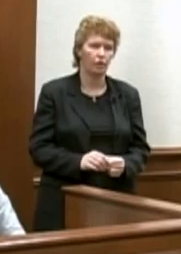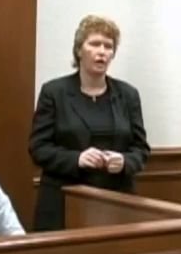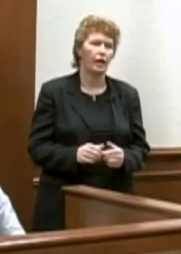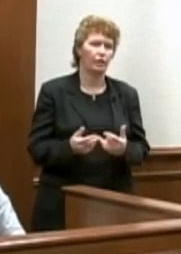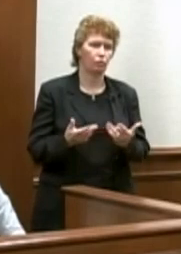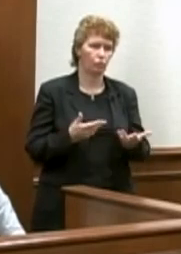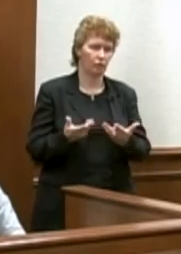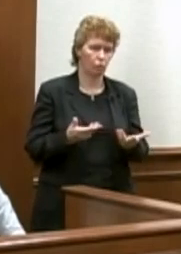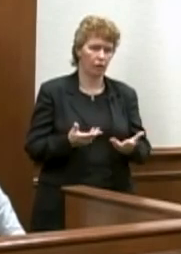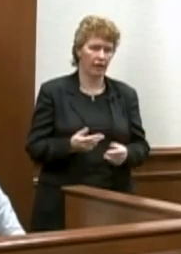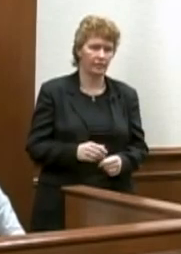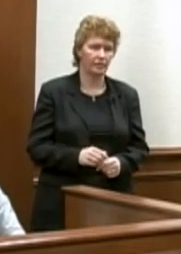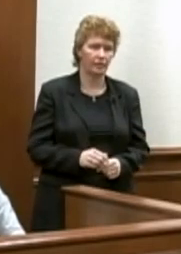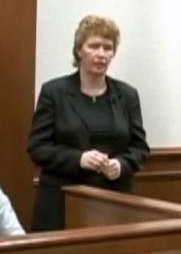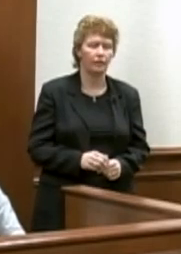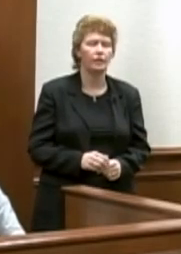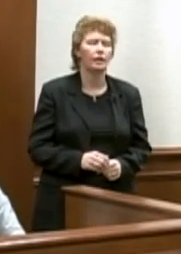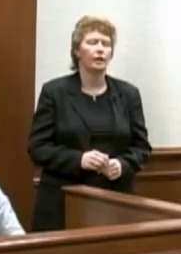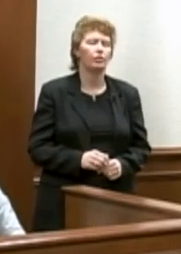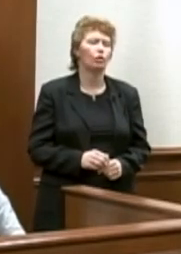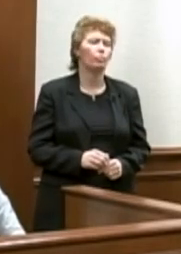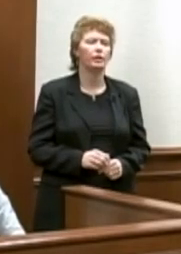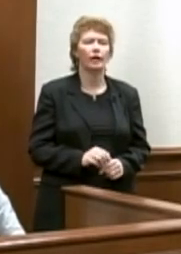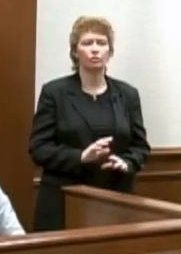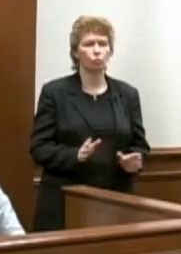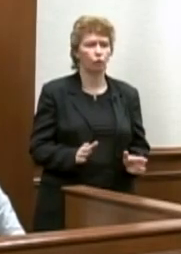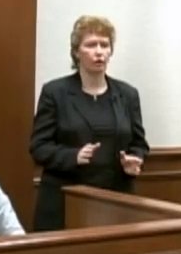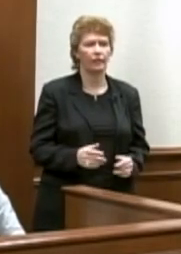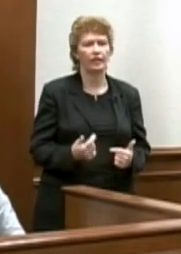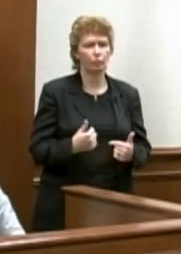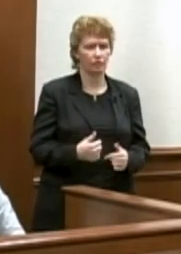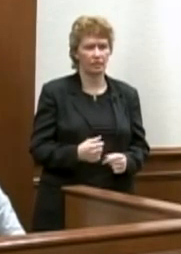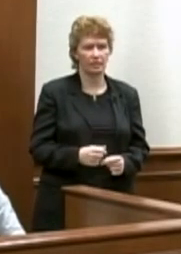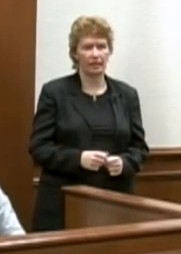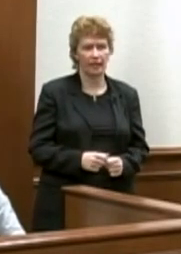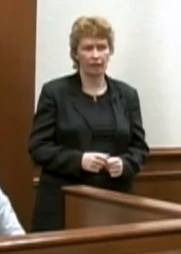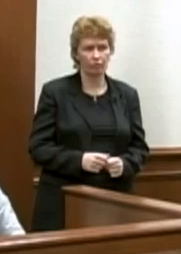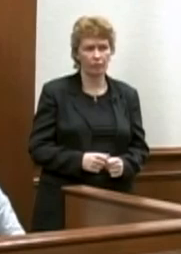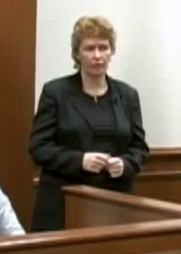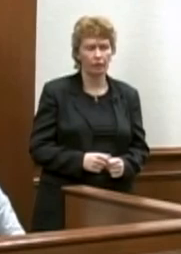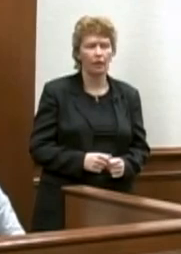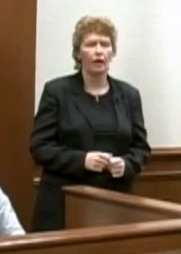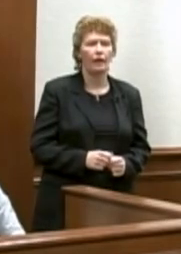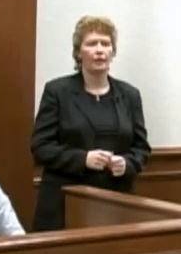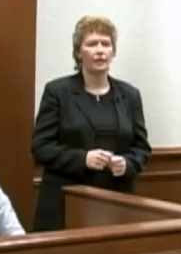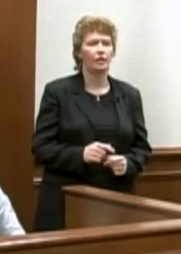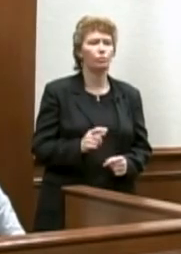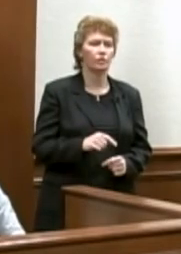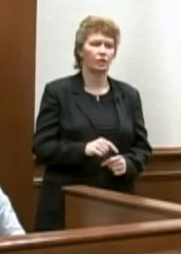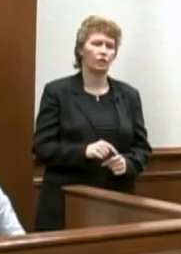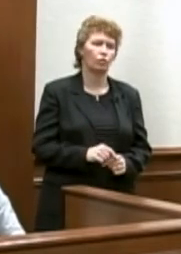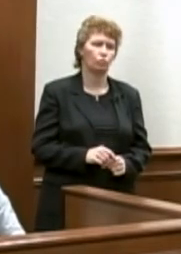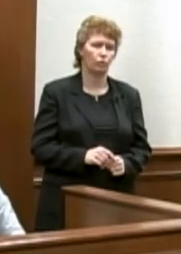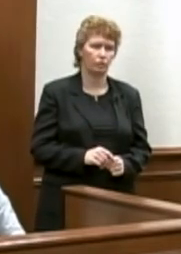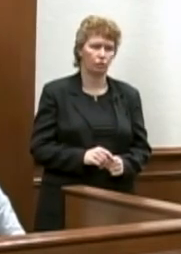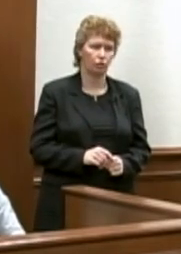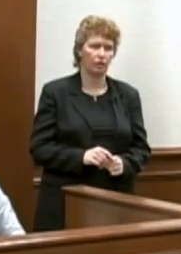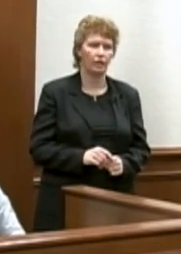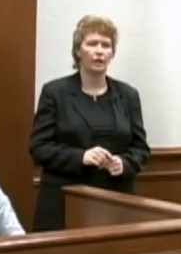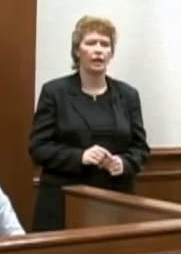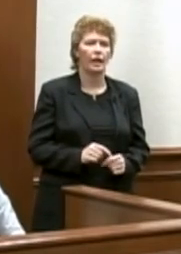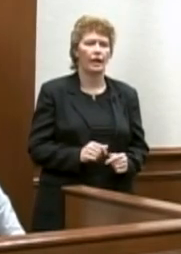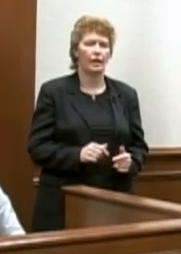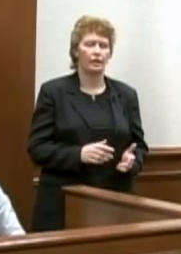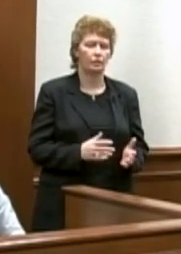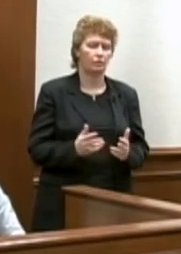phone and told him what I had seen. He told me not to worry, that he was going to take care of me and that he was going to go to an